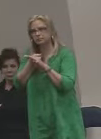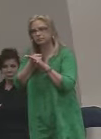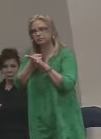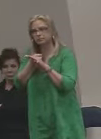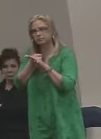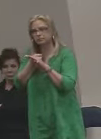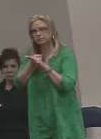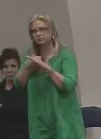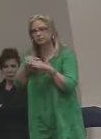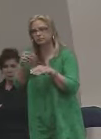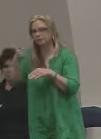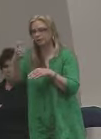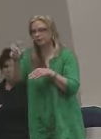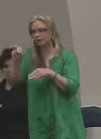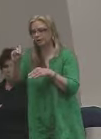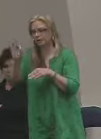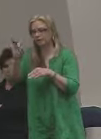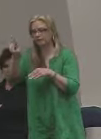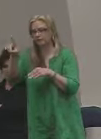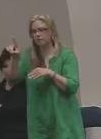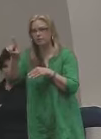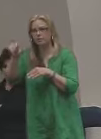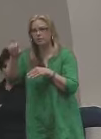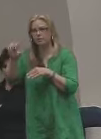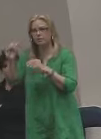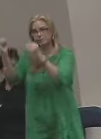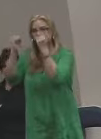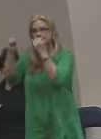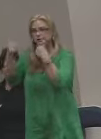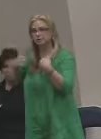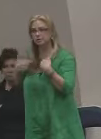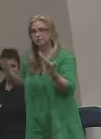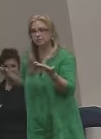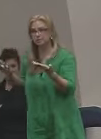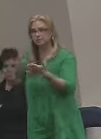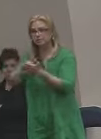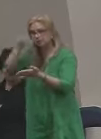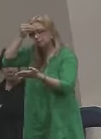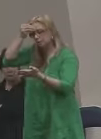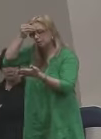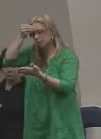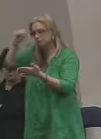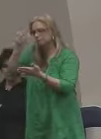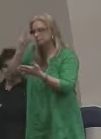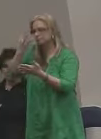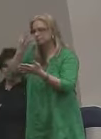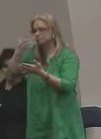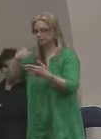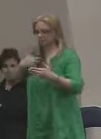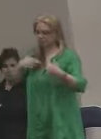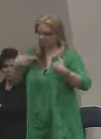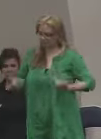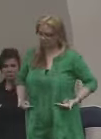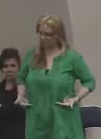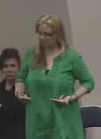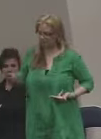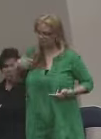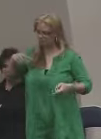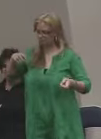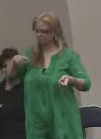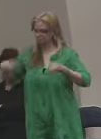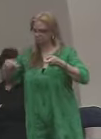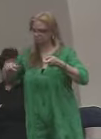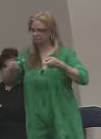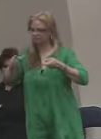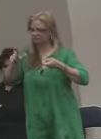What the Glenn Ford case taught me is that we human beings cannot handle the power of life and death. We're not designed to do